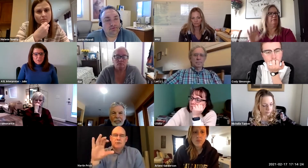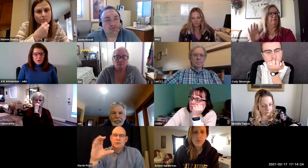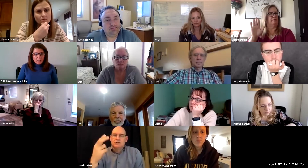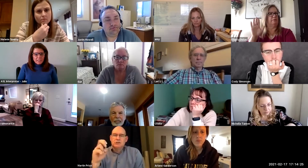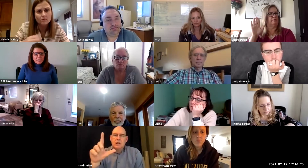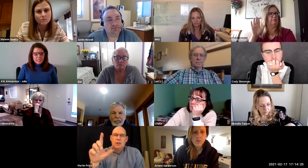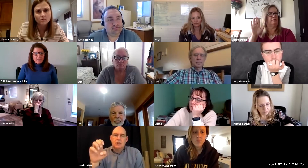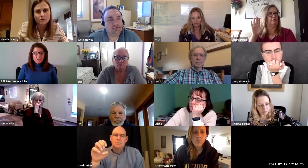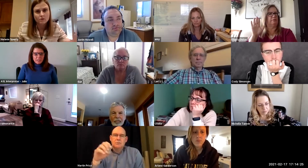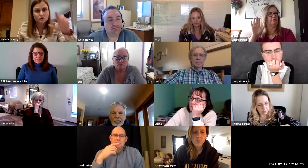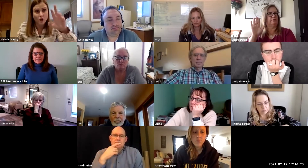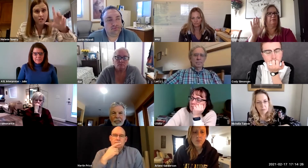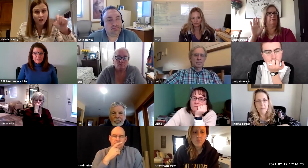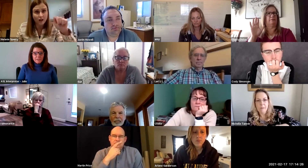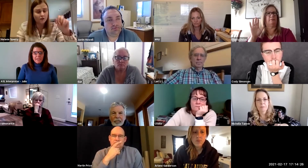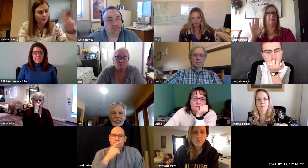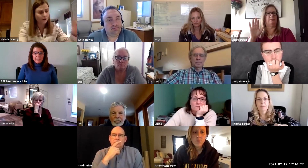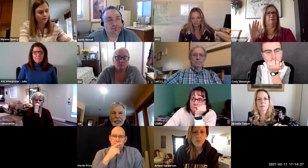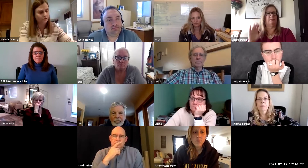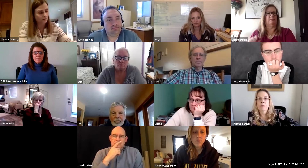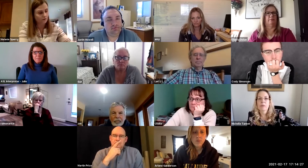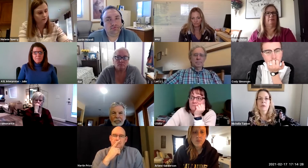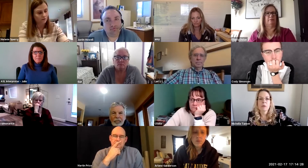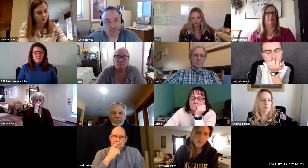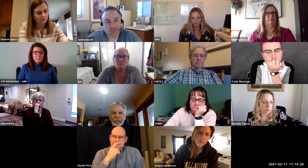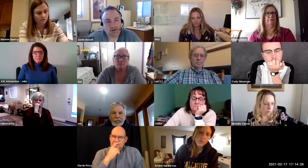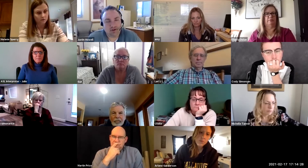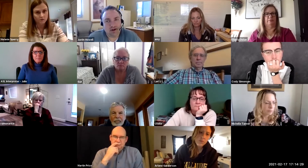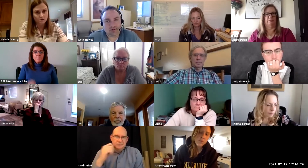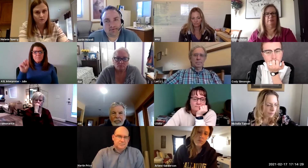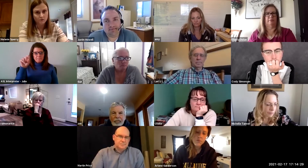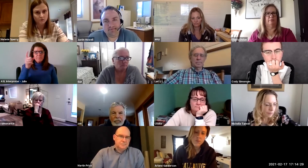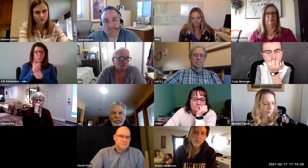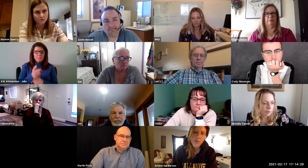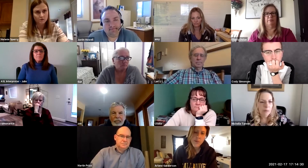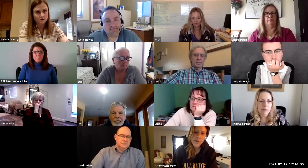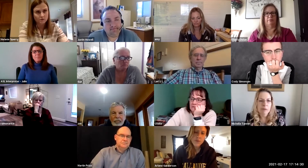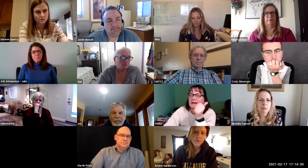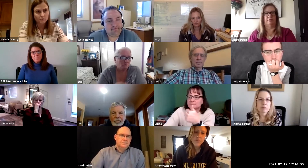And it's Charla instead of Shelley, correct? Correct.